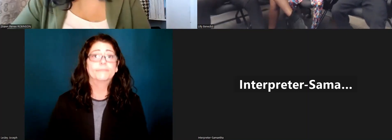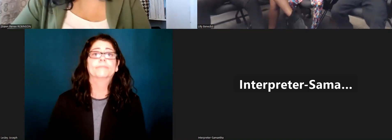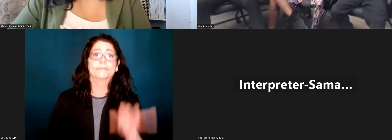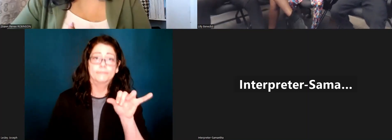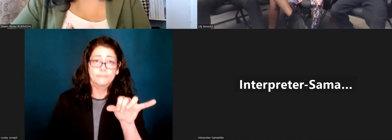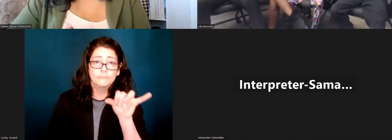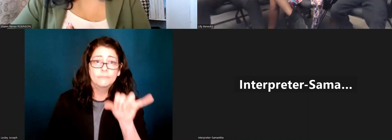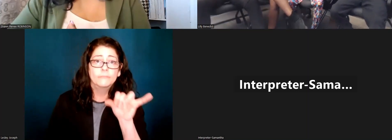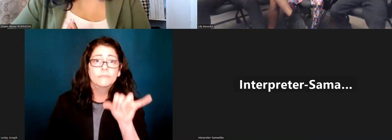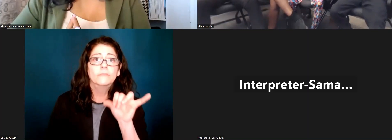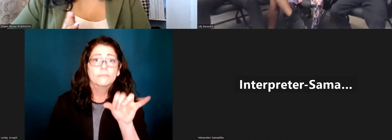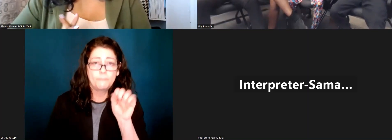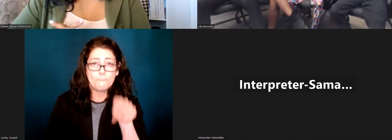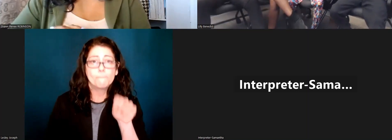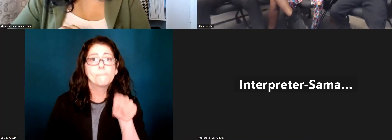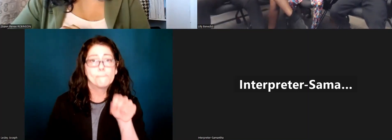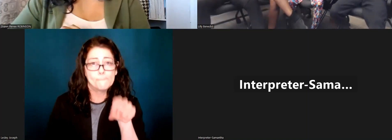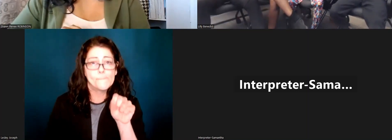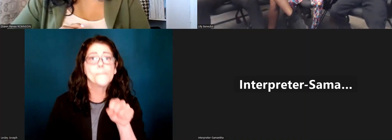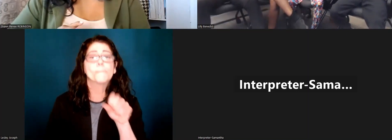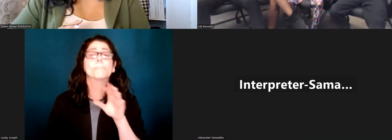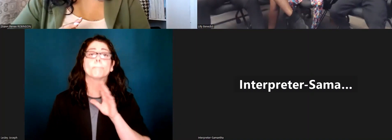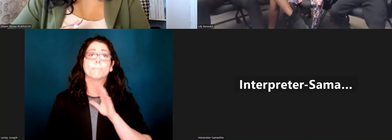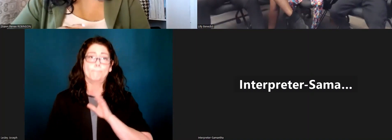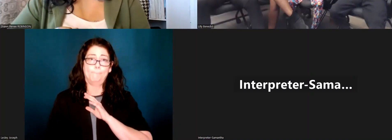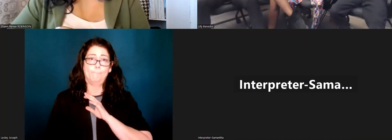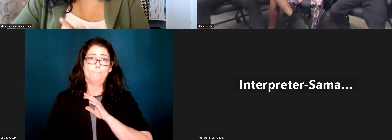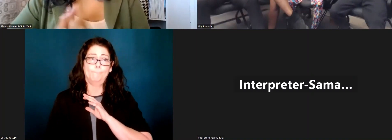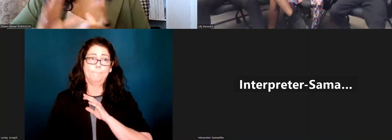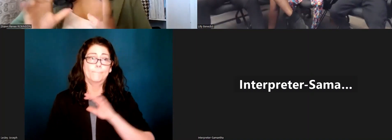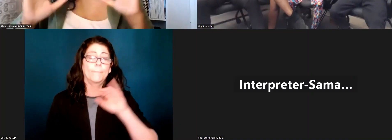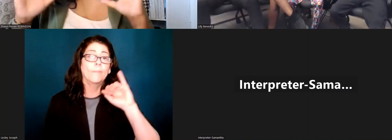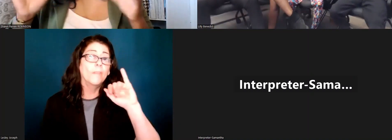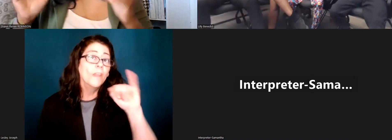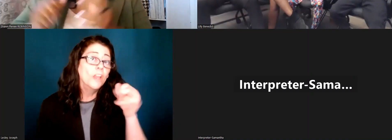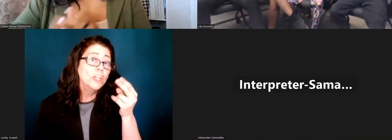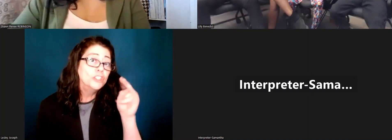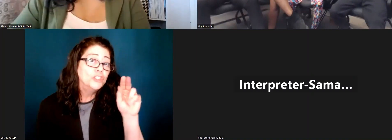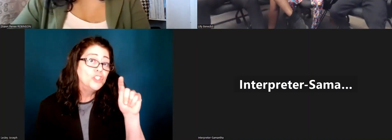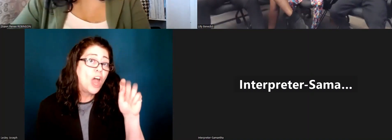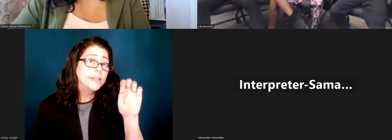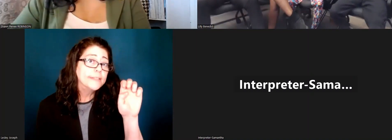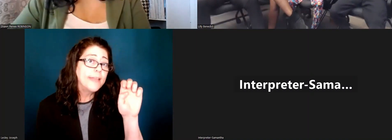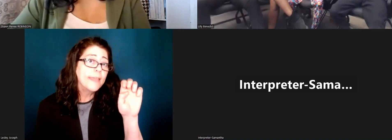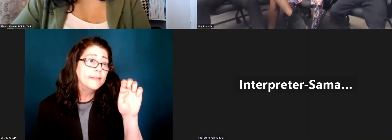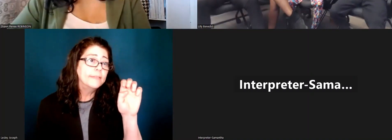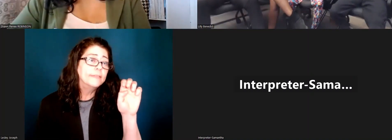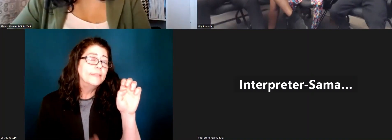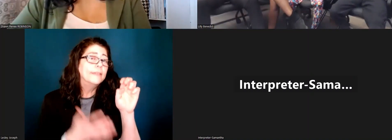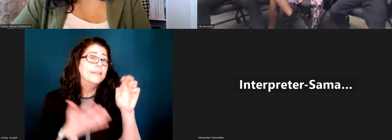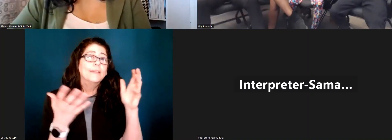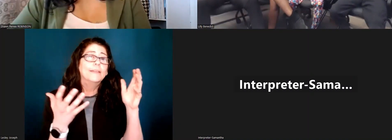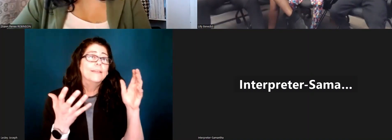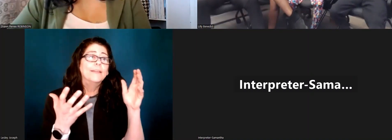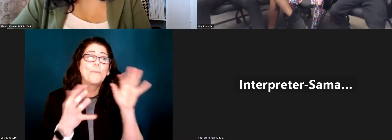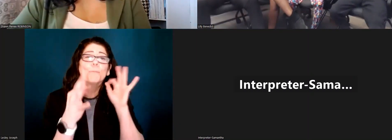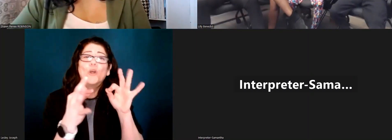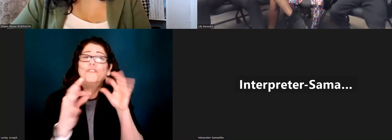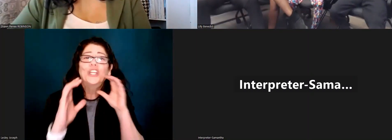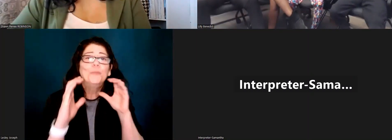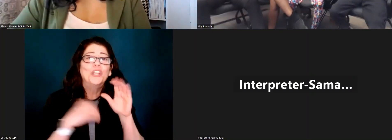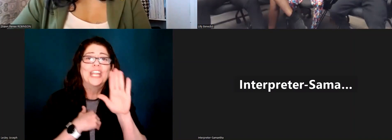Mm-hmm. And how about you, Jonte? What would the perfect thing be